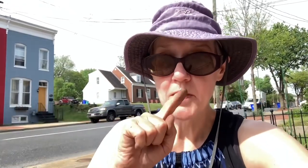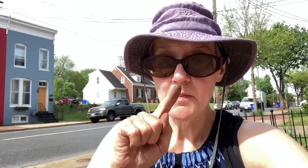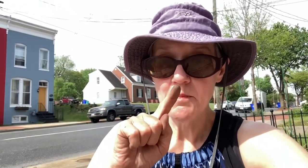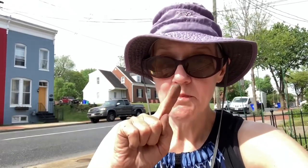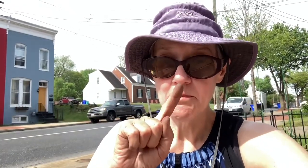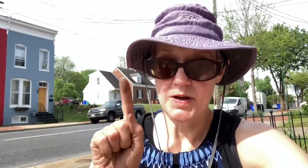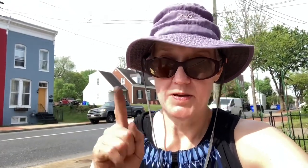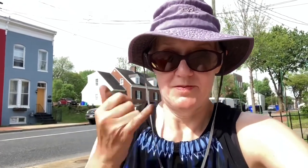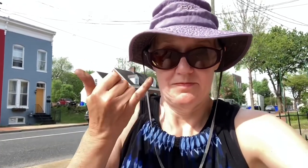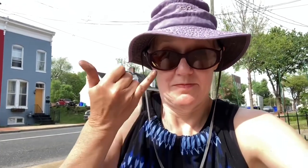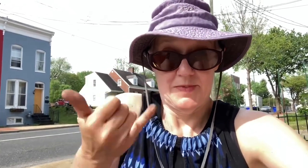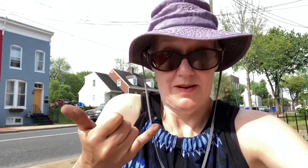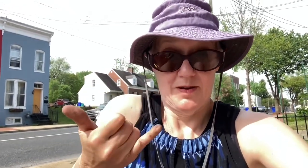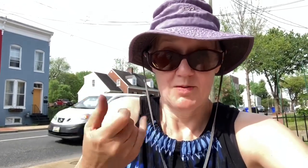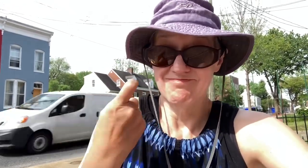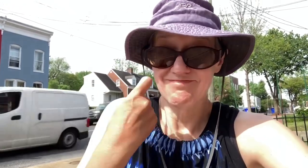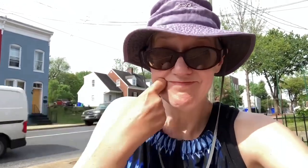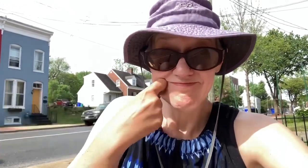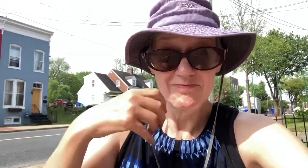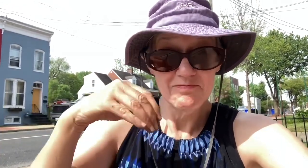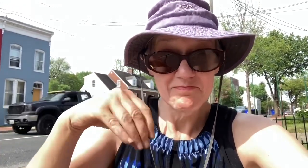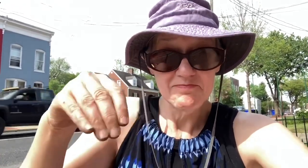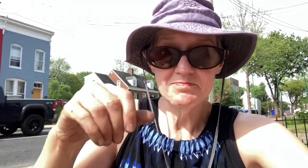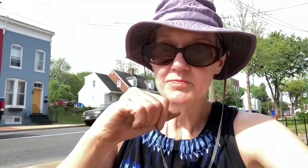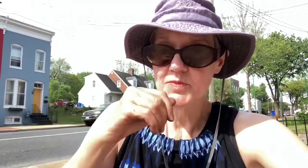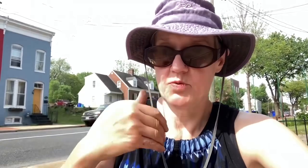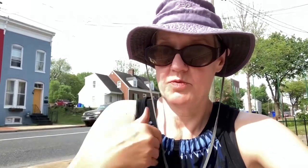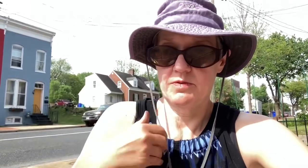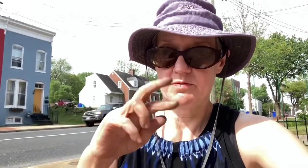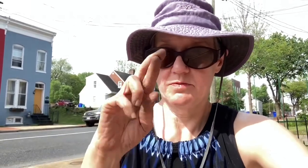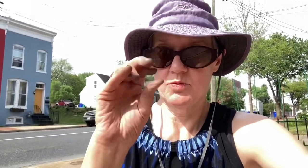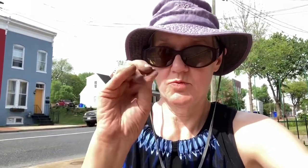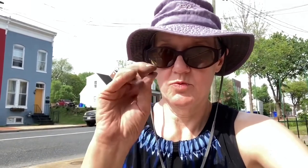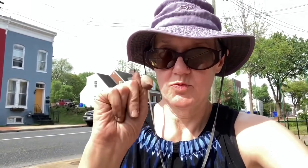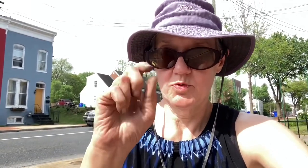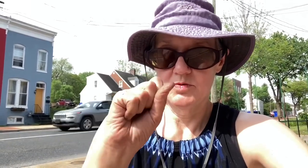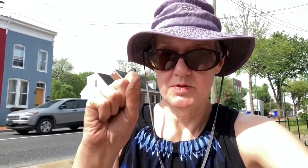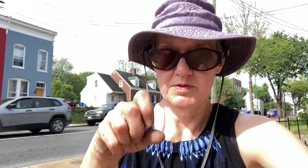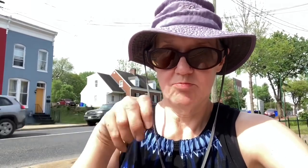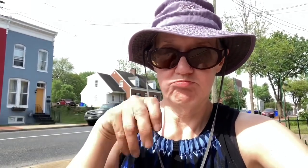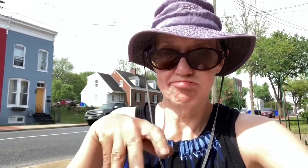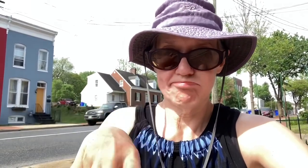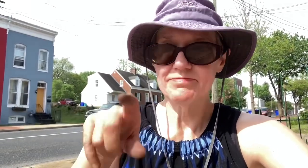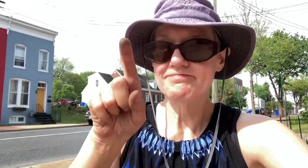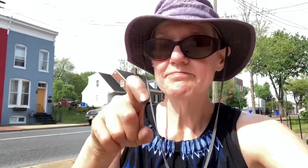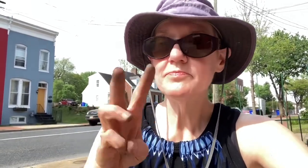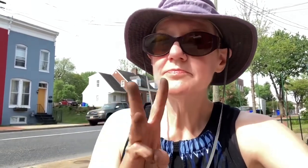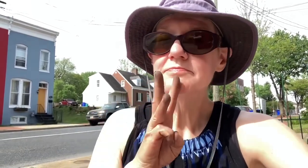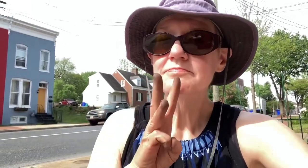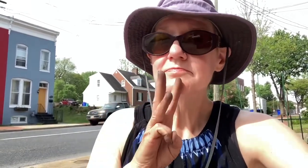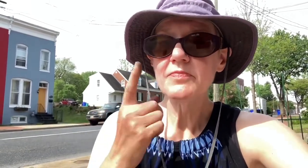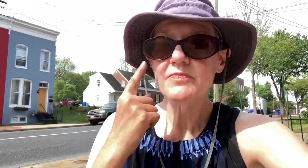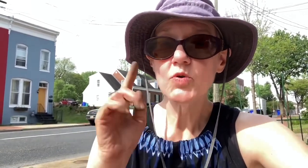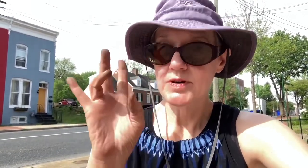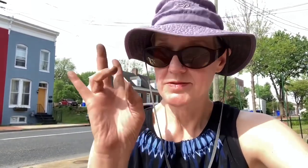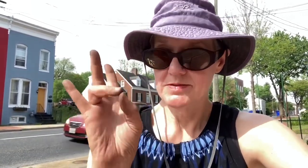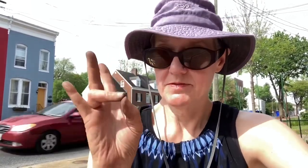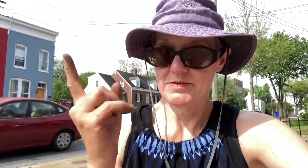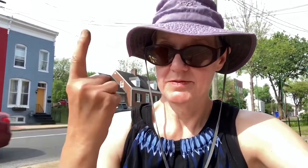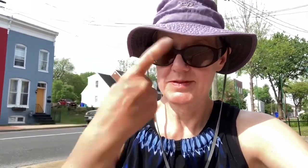drought tolerant, but you do want to water every day for the first week because their roots haven't been established